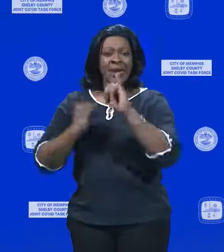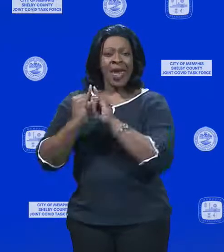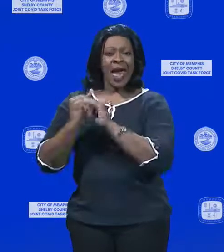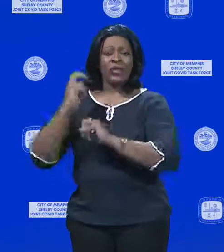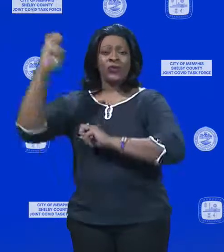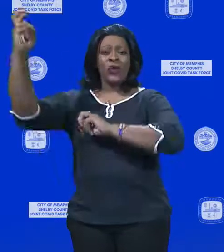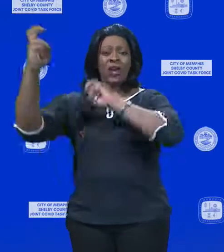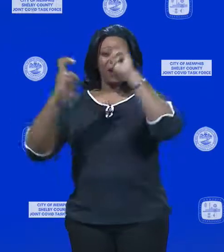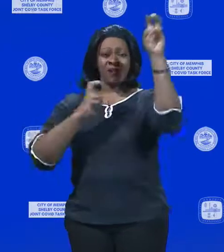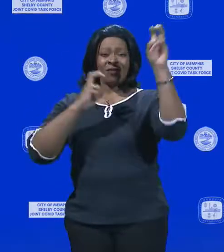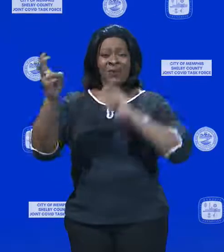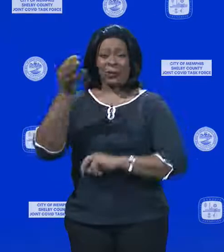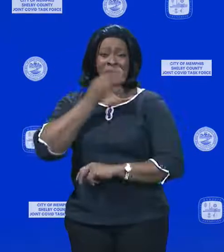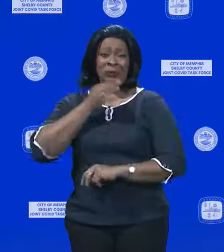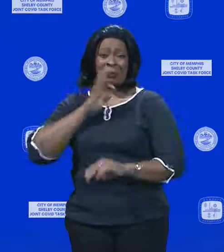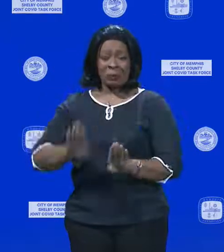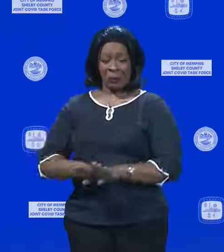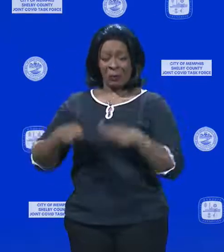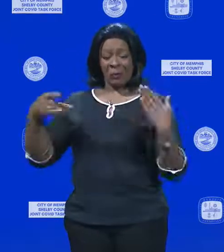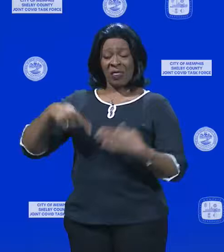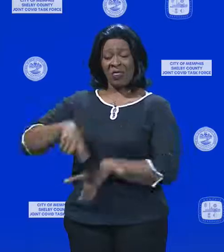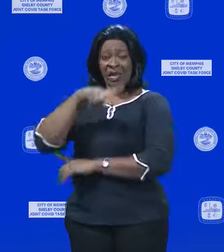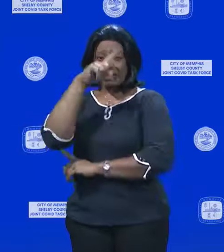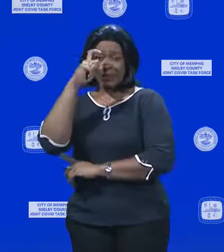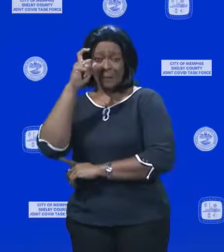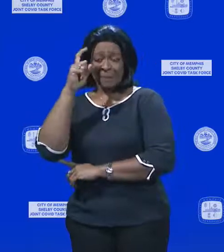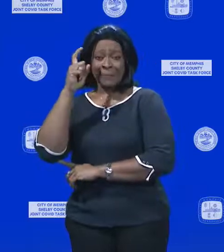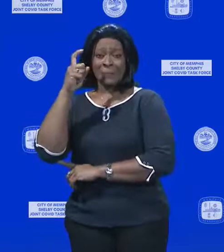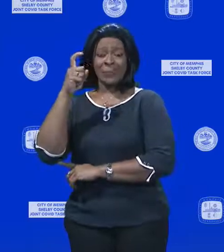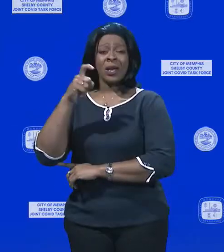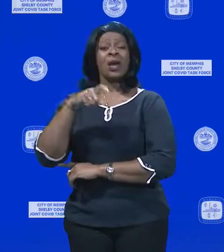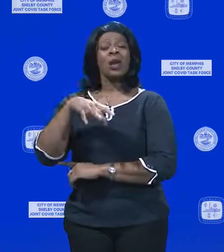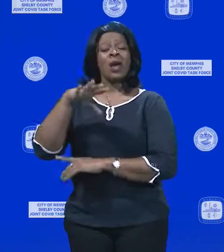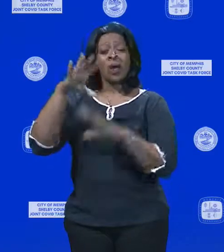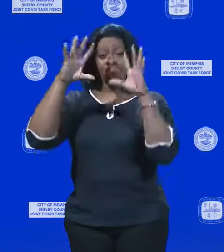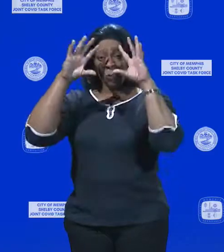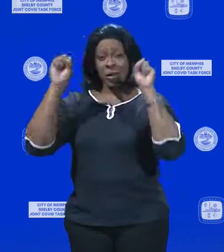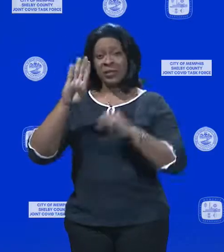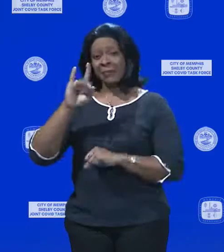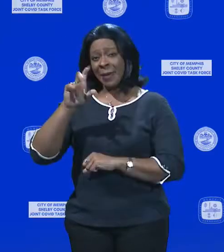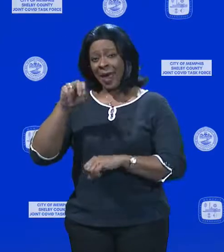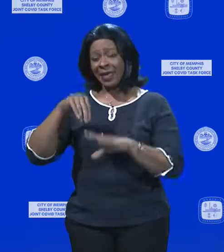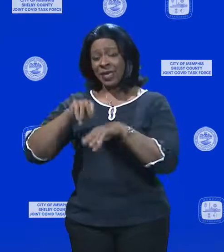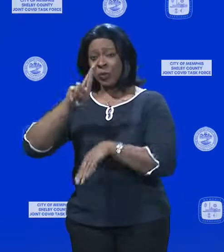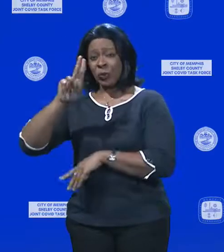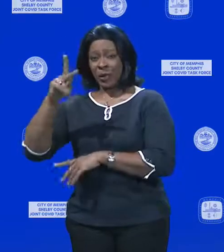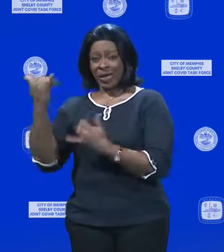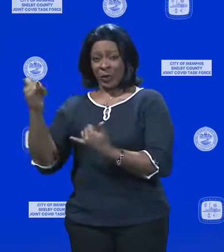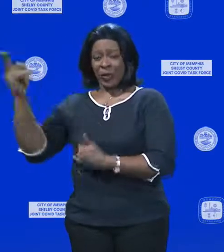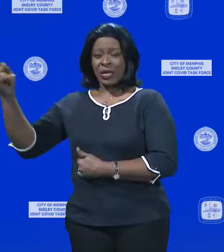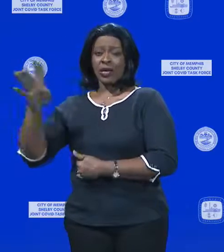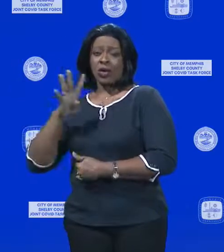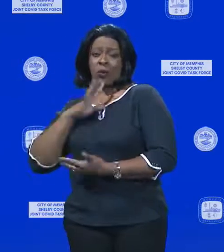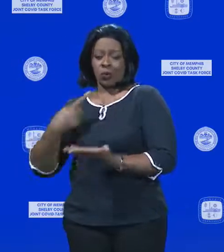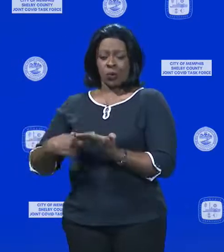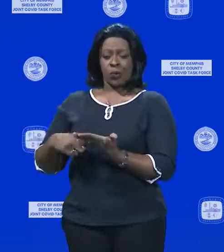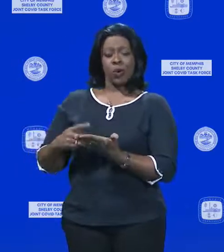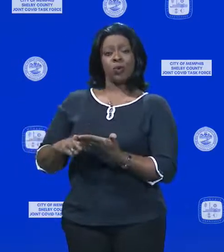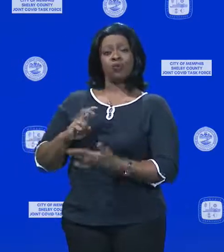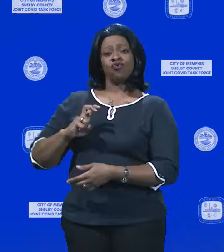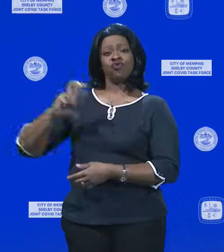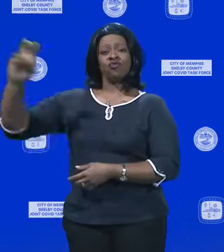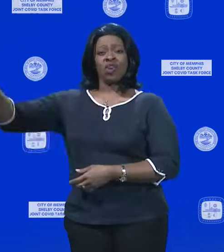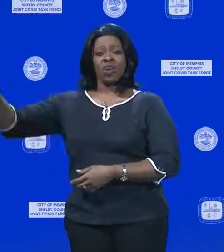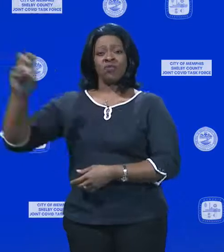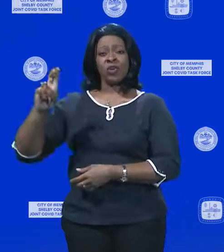be opening up this summer. President Biden is in the UK right now talking about travel to and from the US